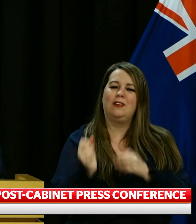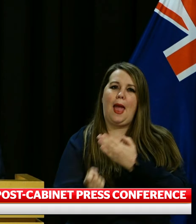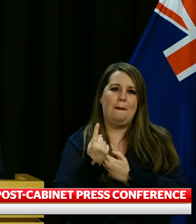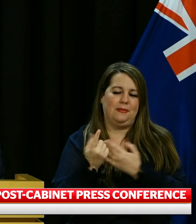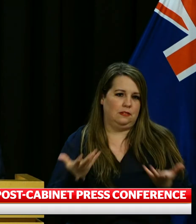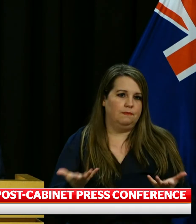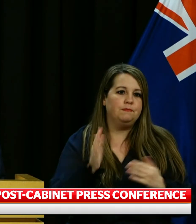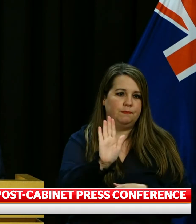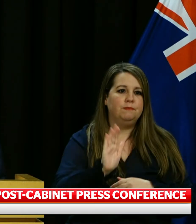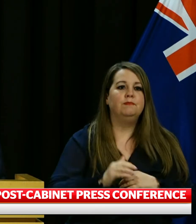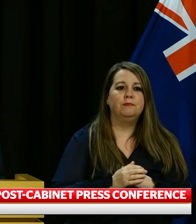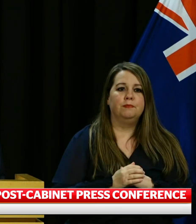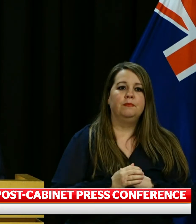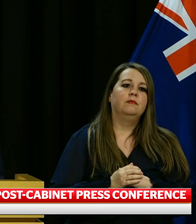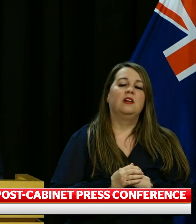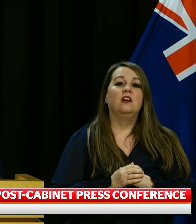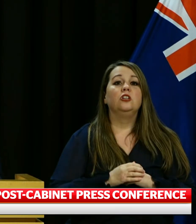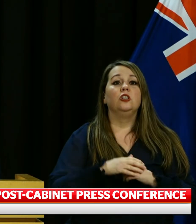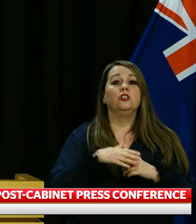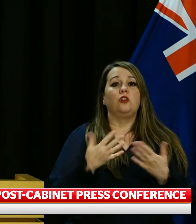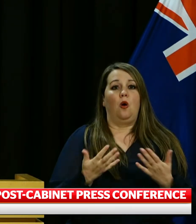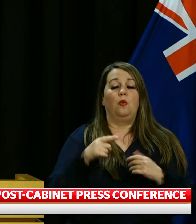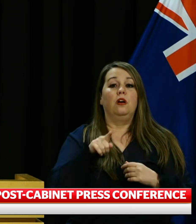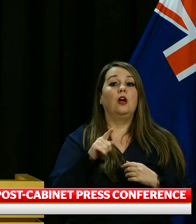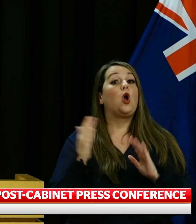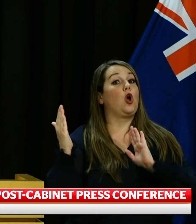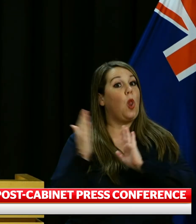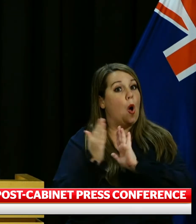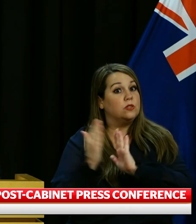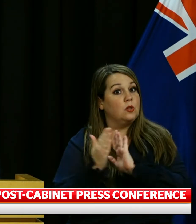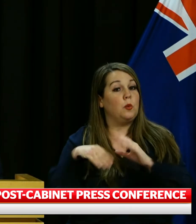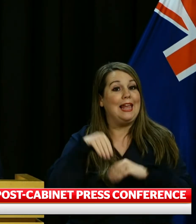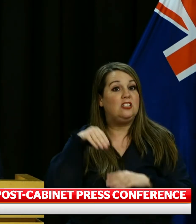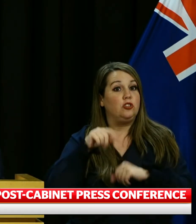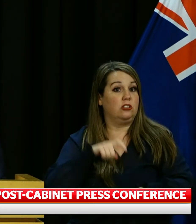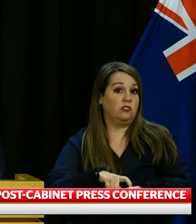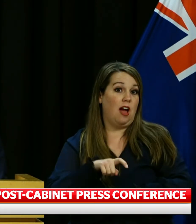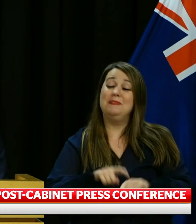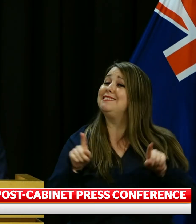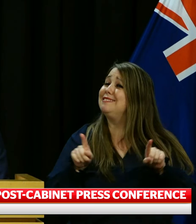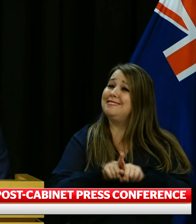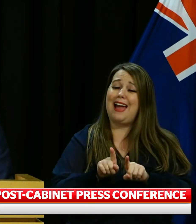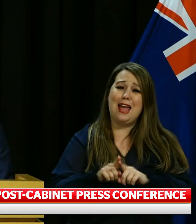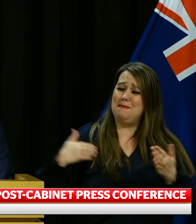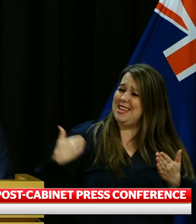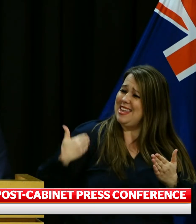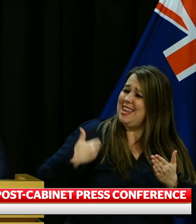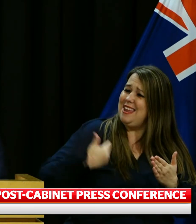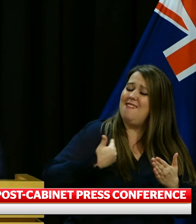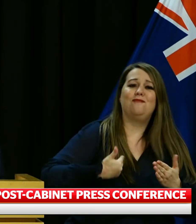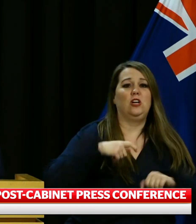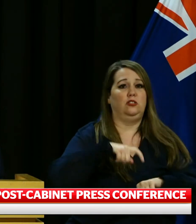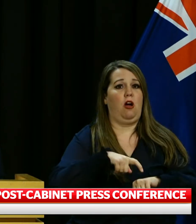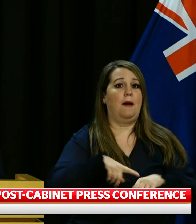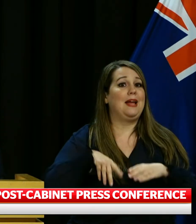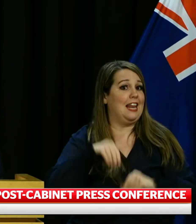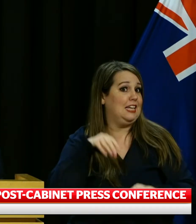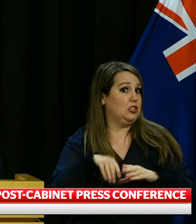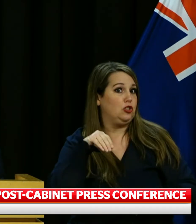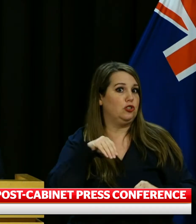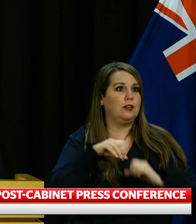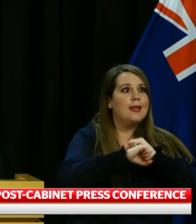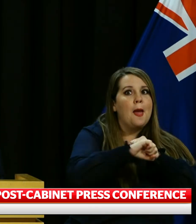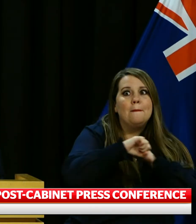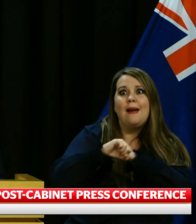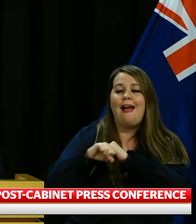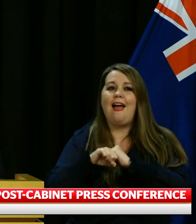their manifesto. As I've said, closer to the election, and this happens in every election campaign, where there are things where we think